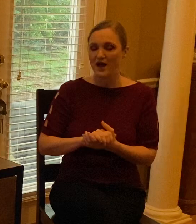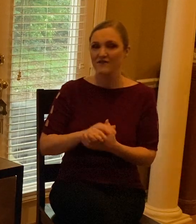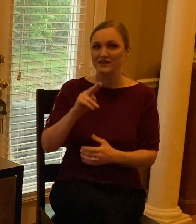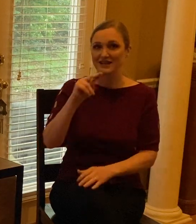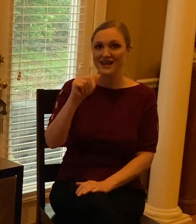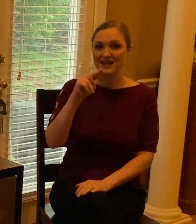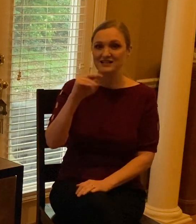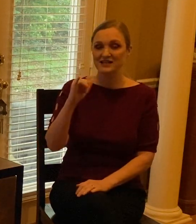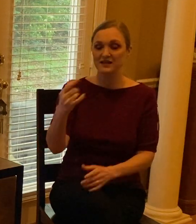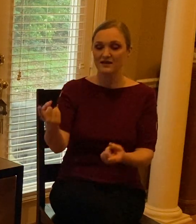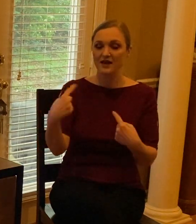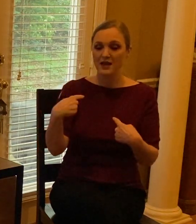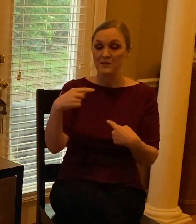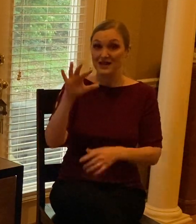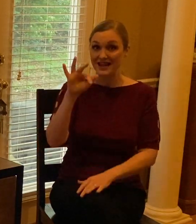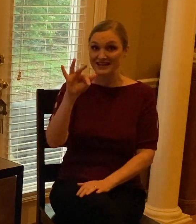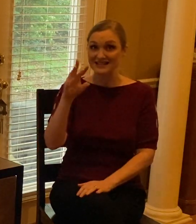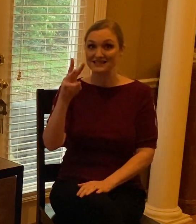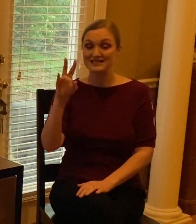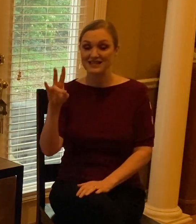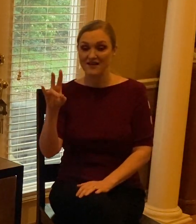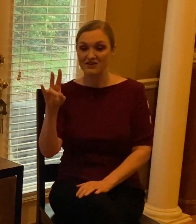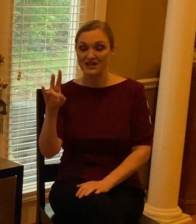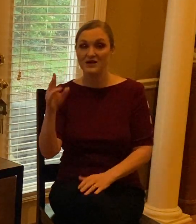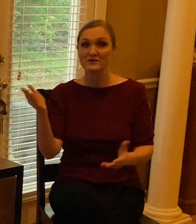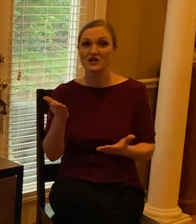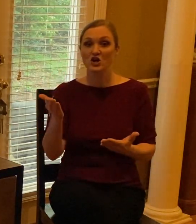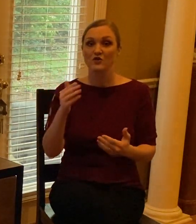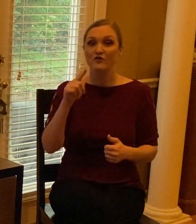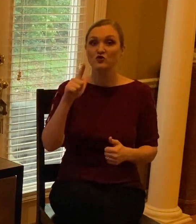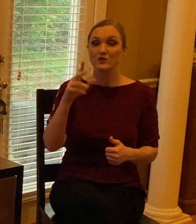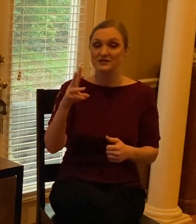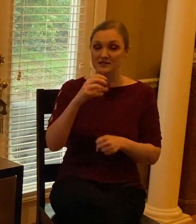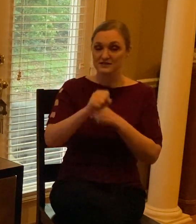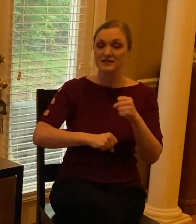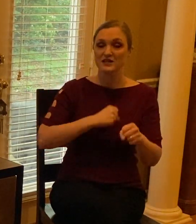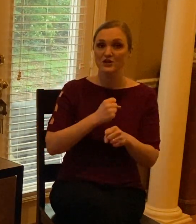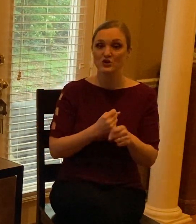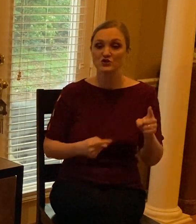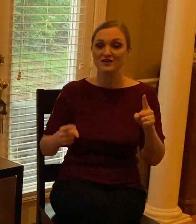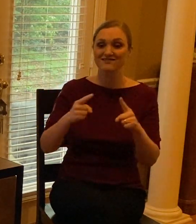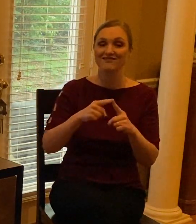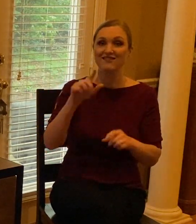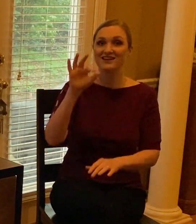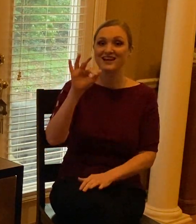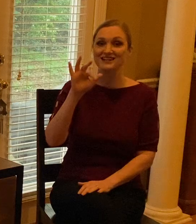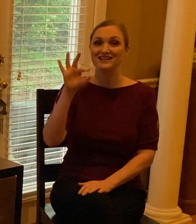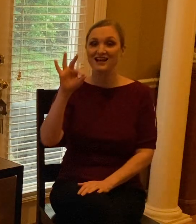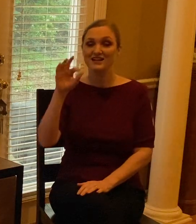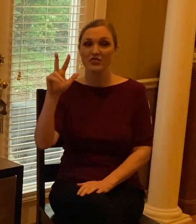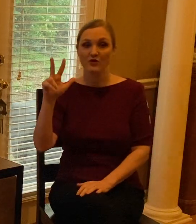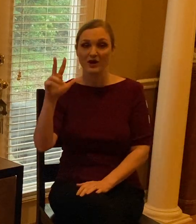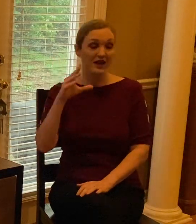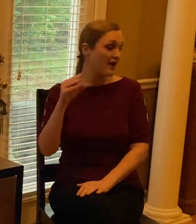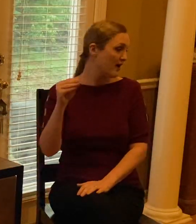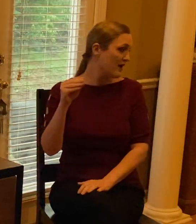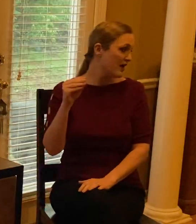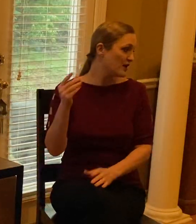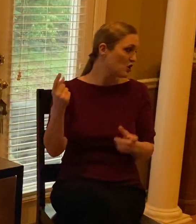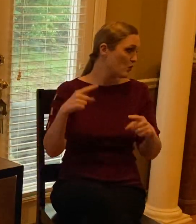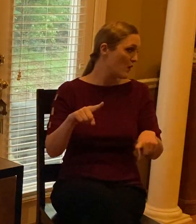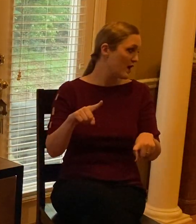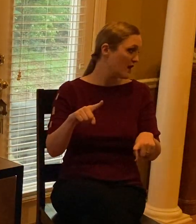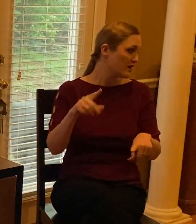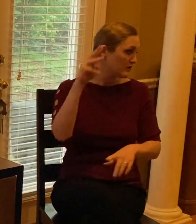Bellevue in 1967 and served for the next 26 and a half years until 1993. And actually, when